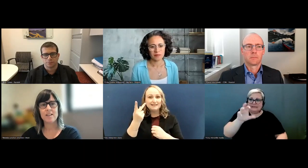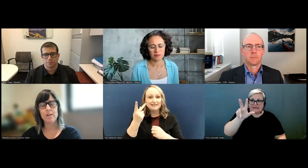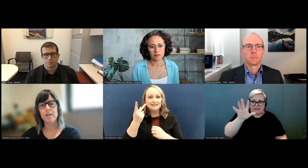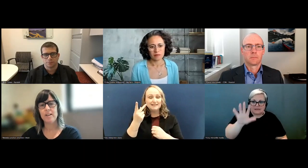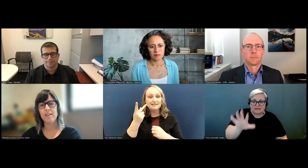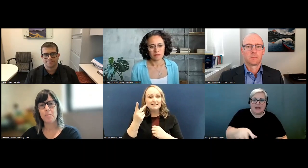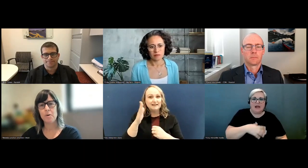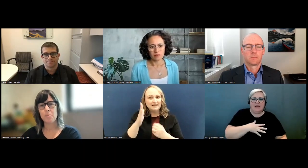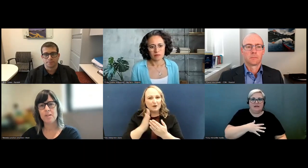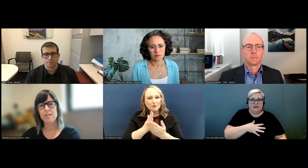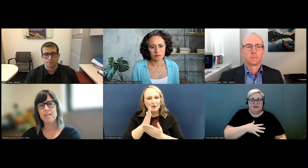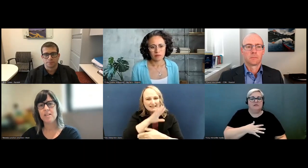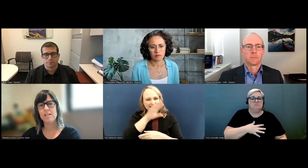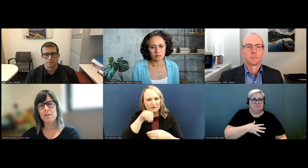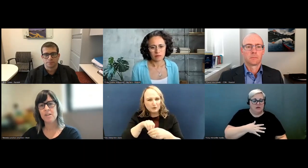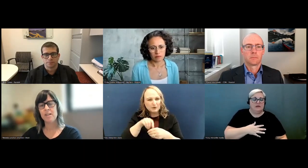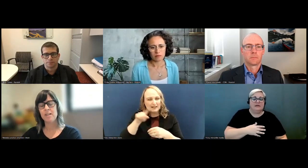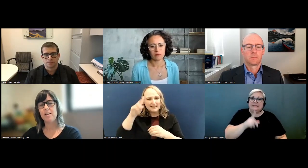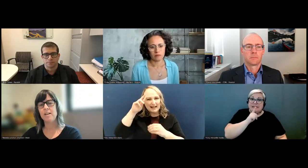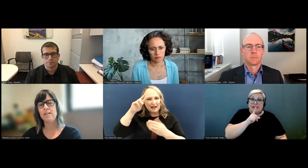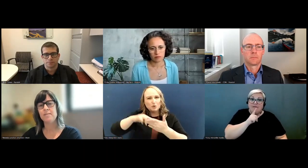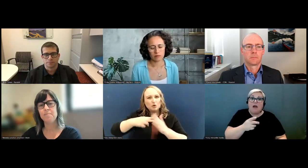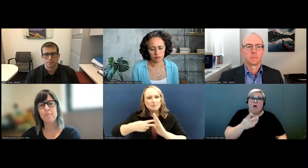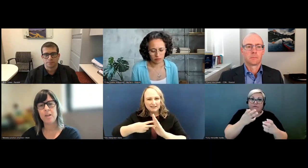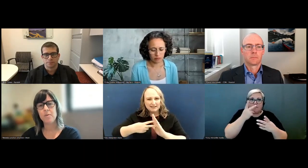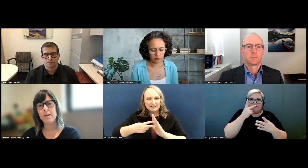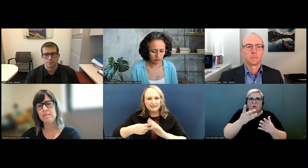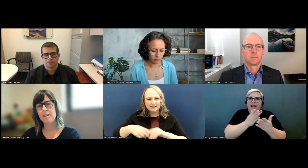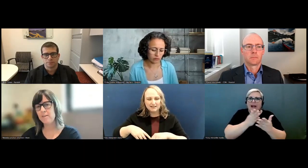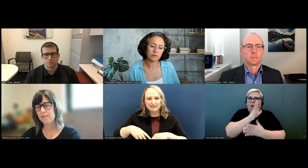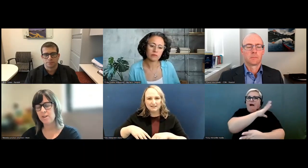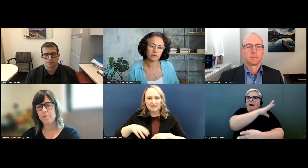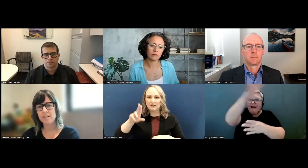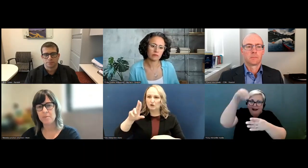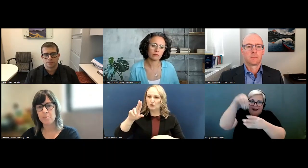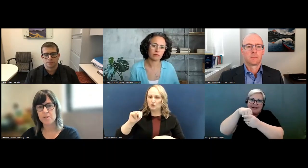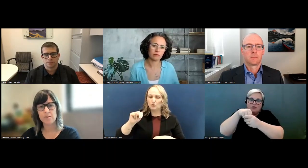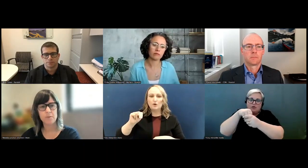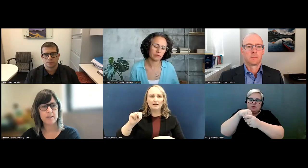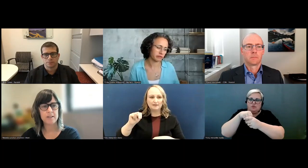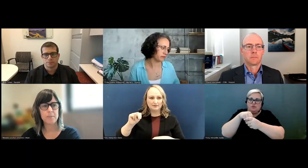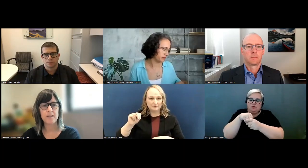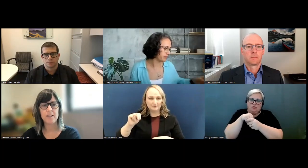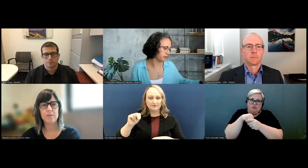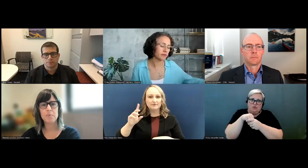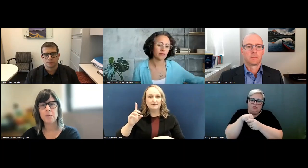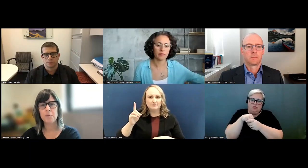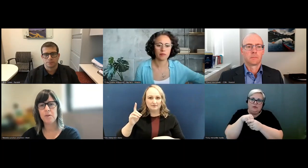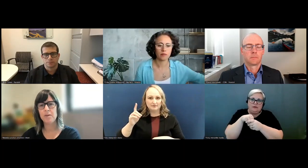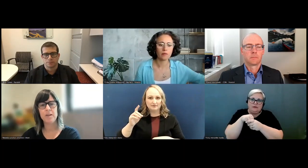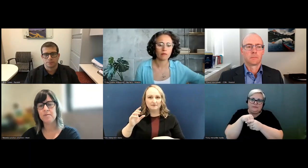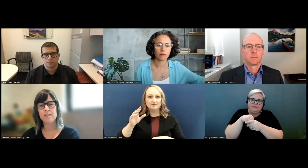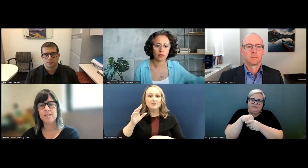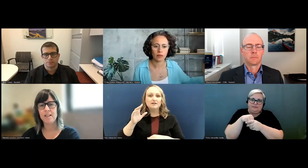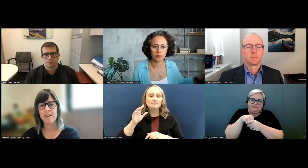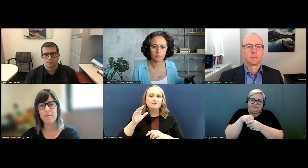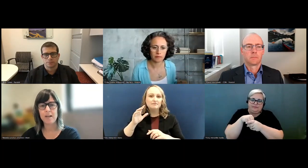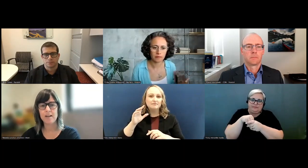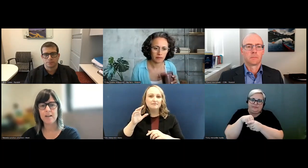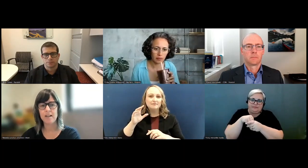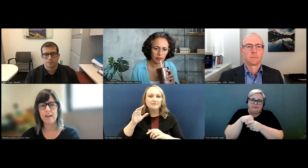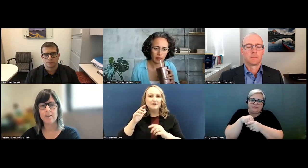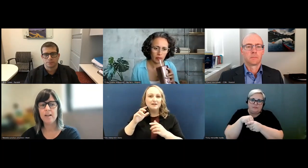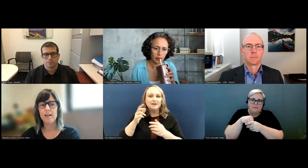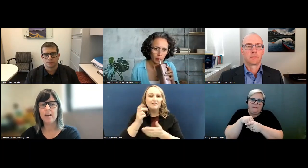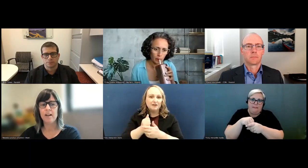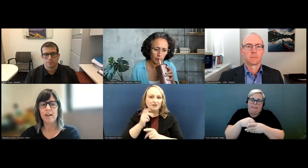rights included in the purpose, the UN Convention on the Rights of Persons with Disabilities. We really would love to see that embedded